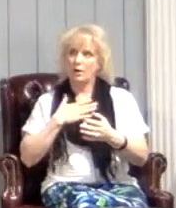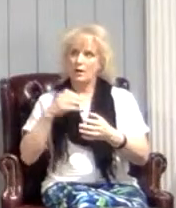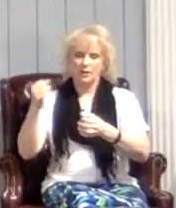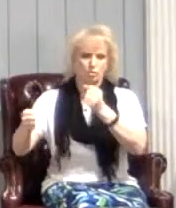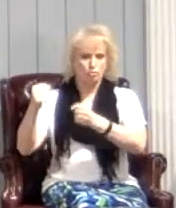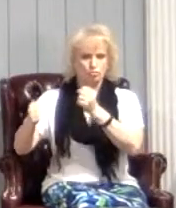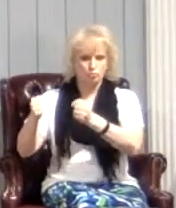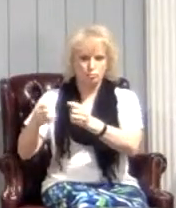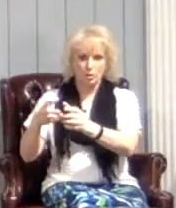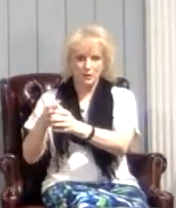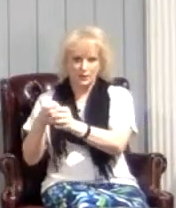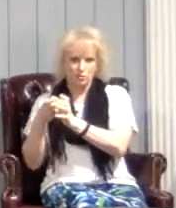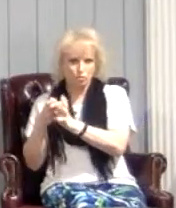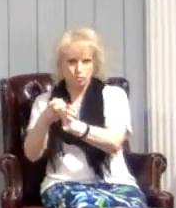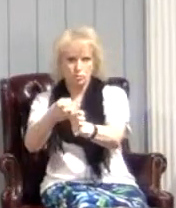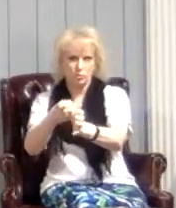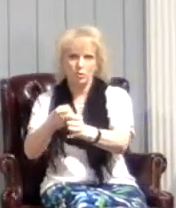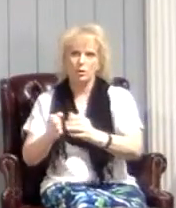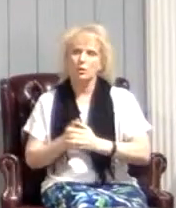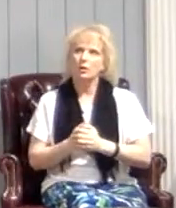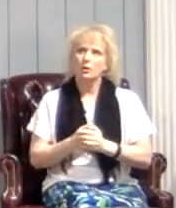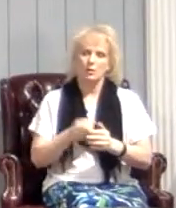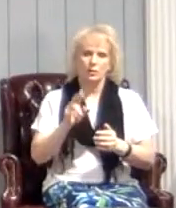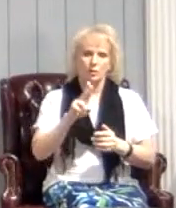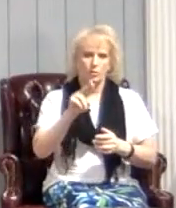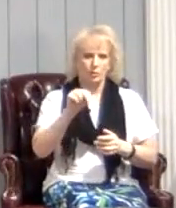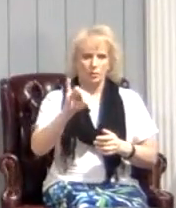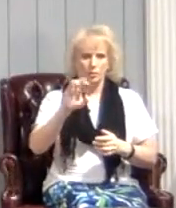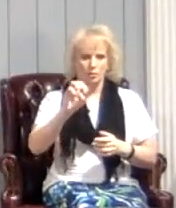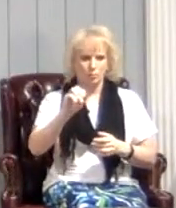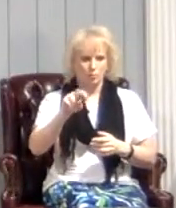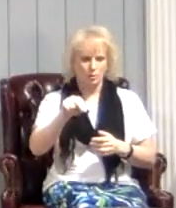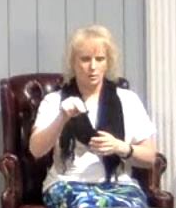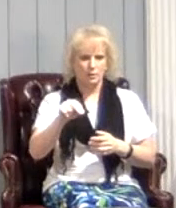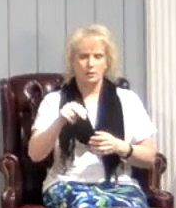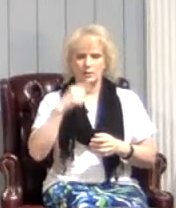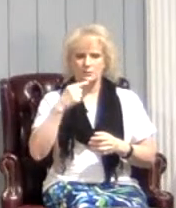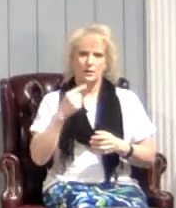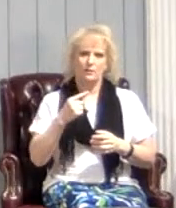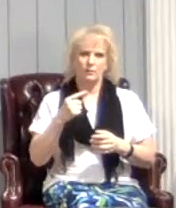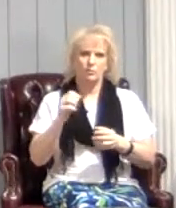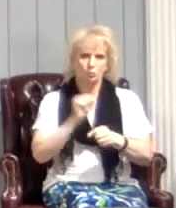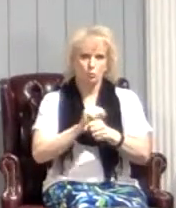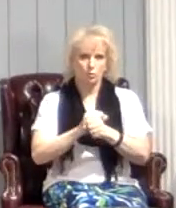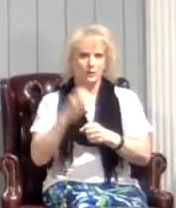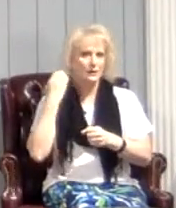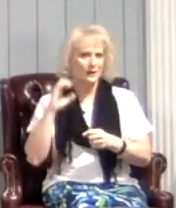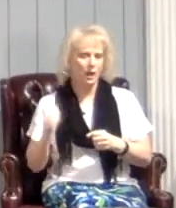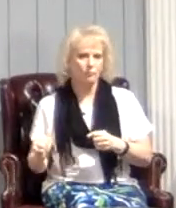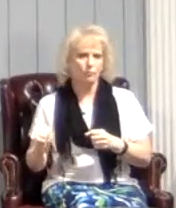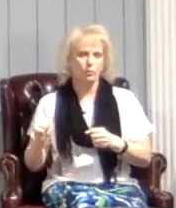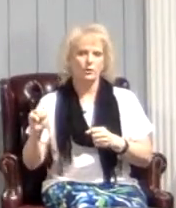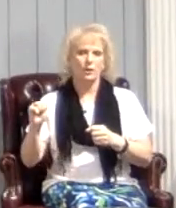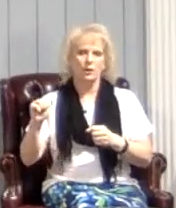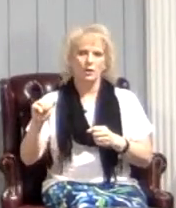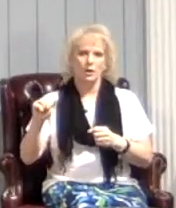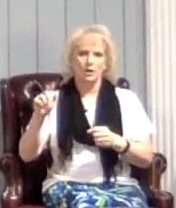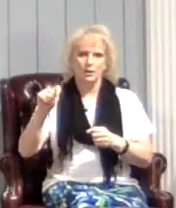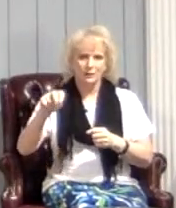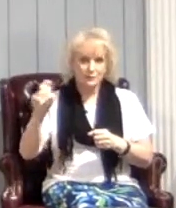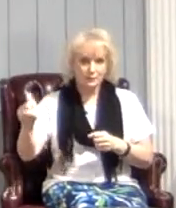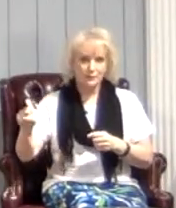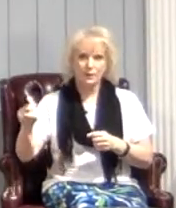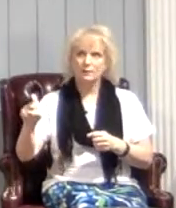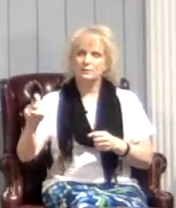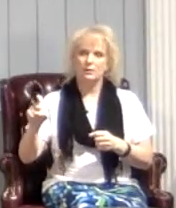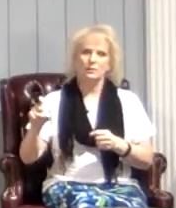we're in the union, and so the union said, well, there's work in Oakland, California, there's work in Denver, Colorado, there's work in Houston, Texas,